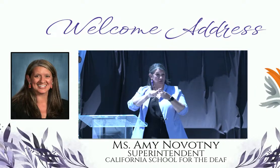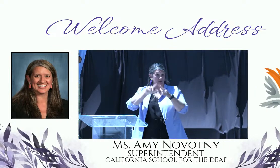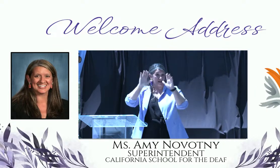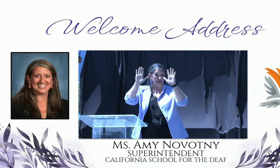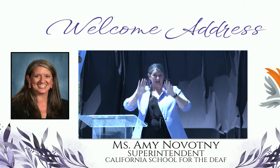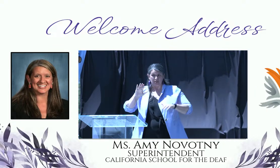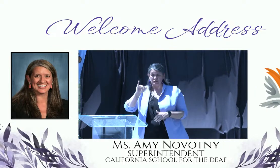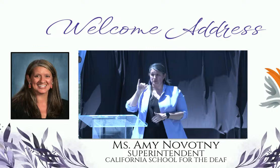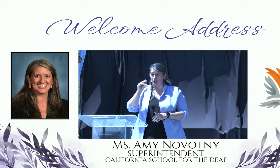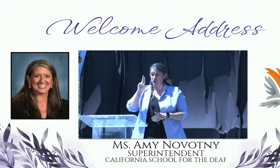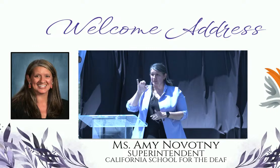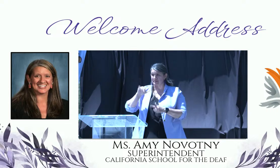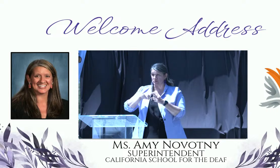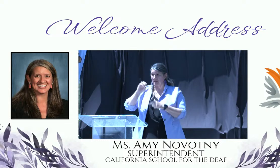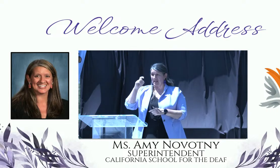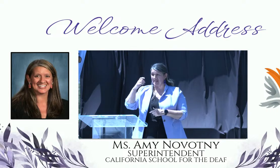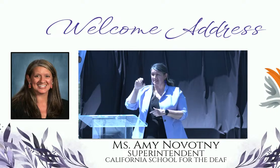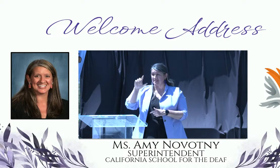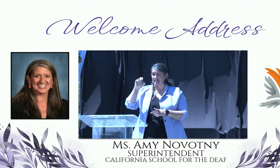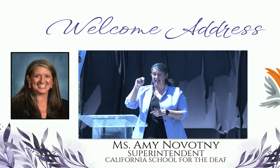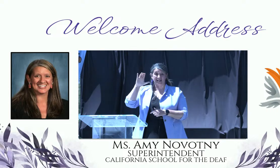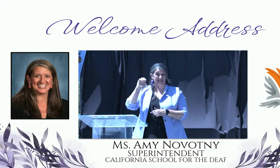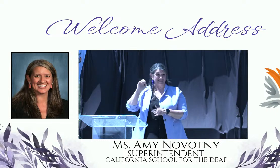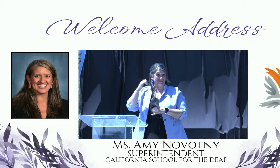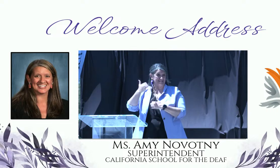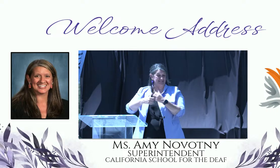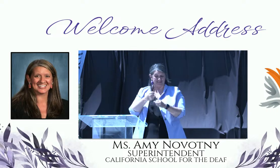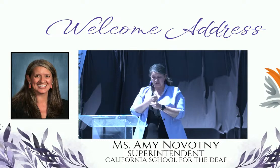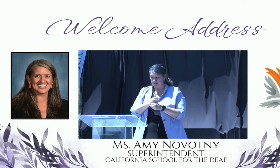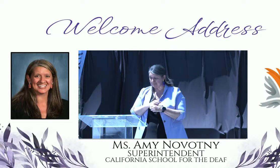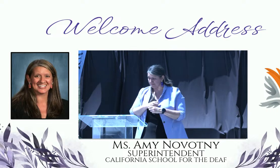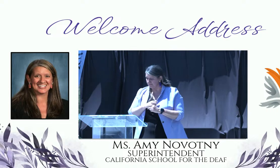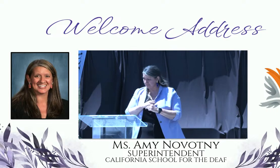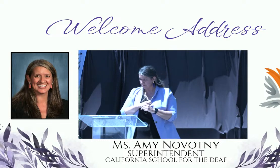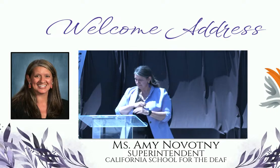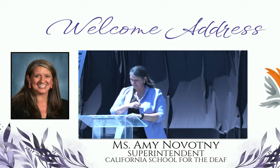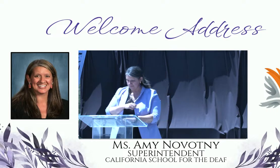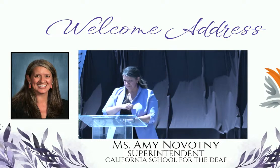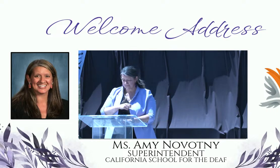we have, Journey to Excellence. That's our theme this year.